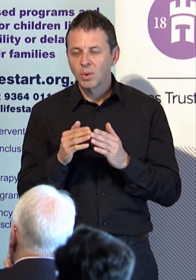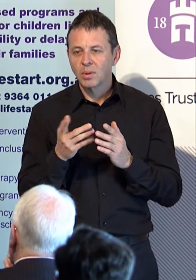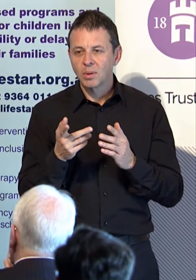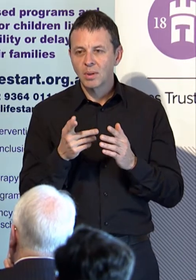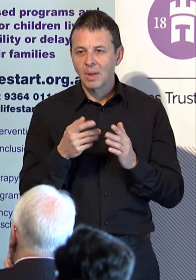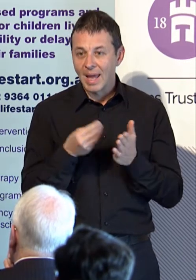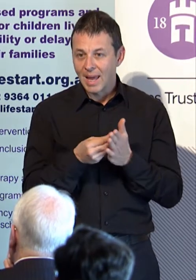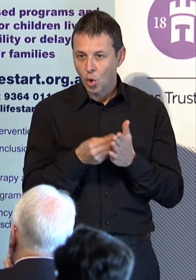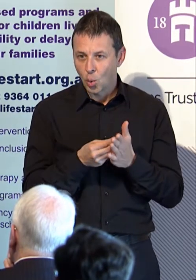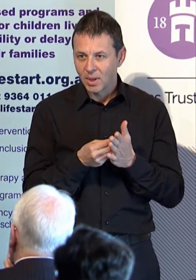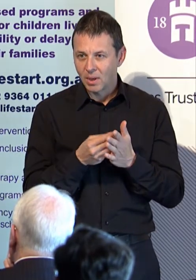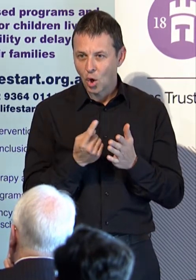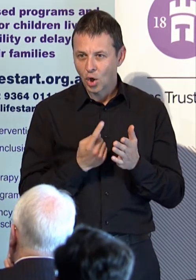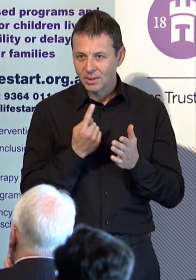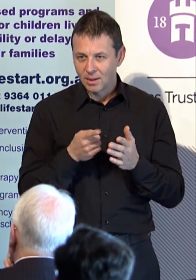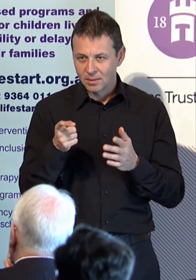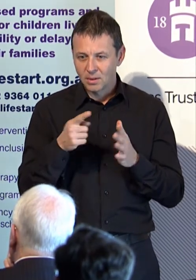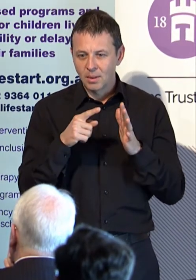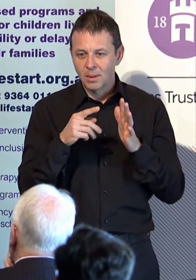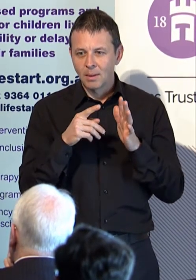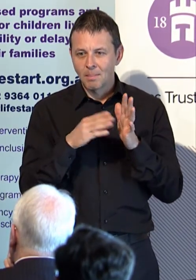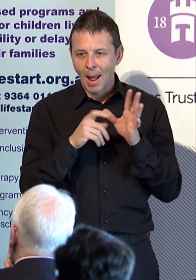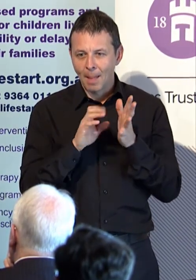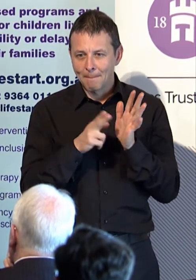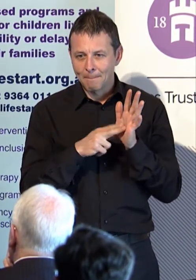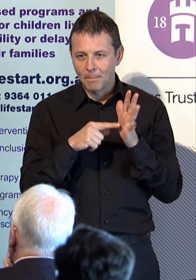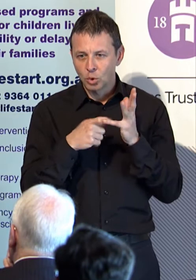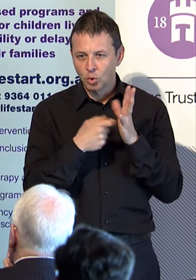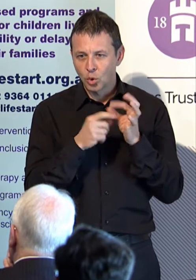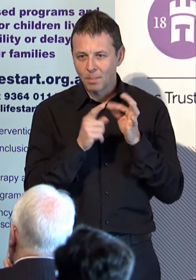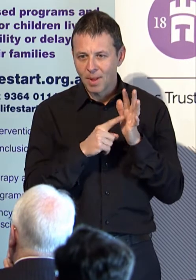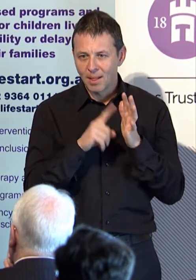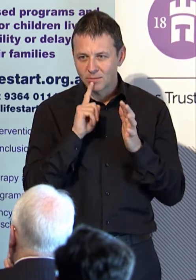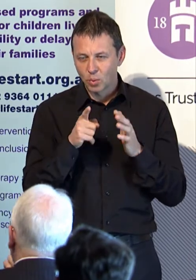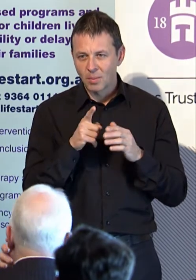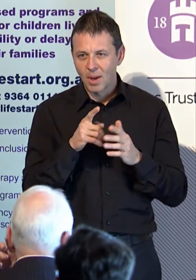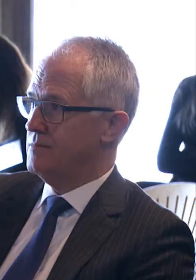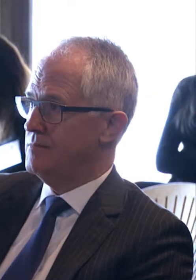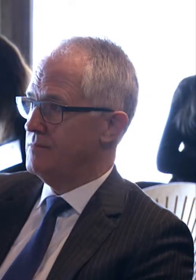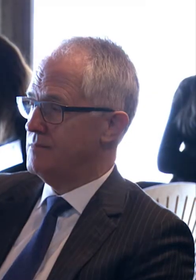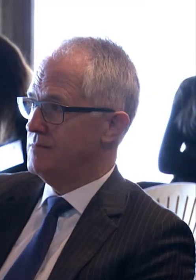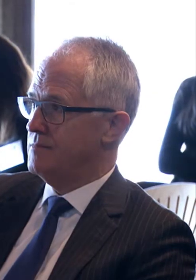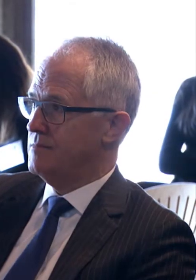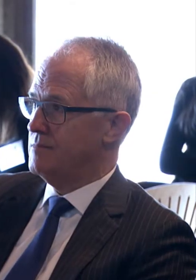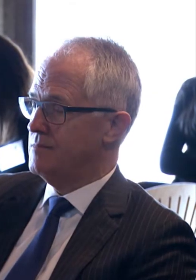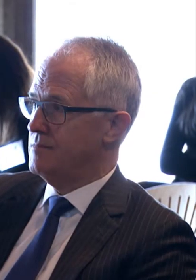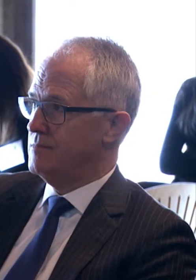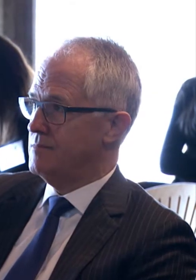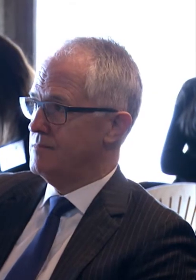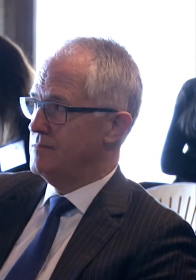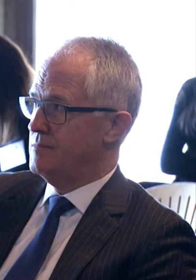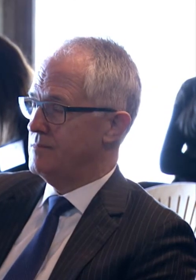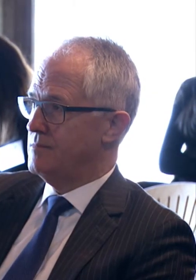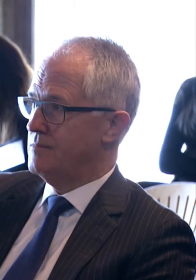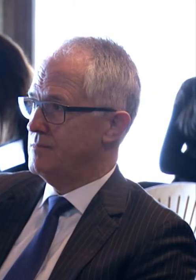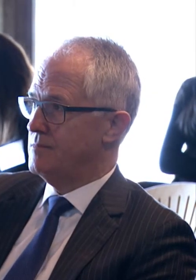Turnbull talked about the cost of the internet and how hard it is for people to access services. For many people living with disability